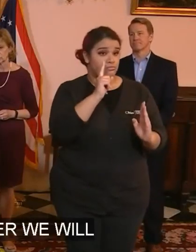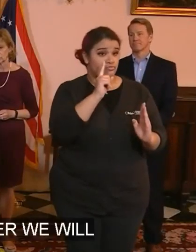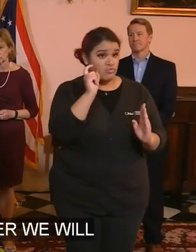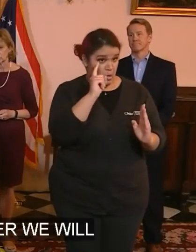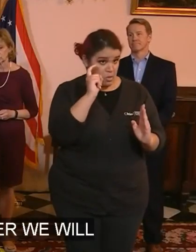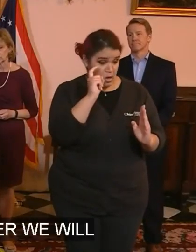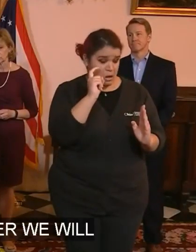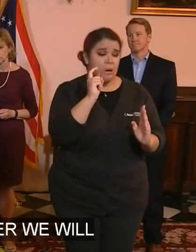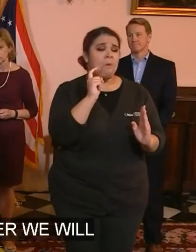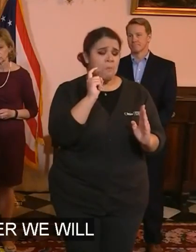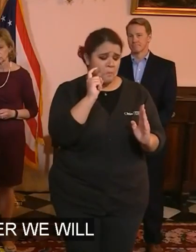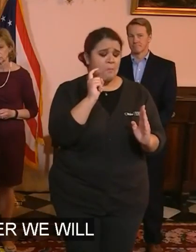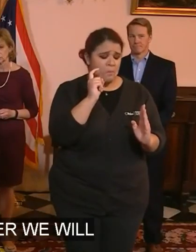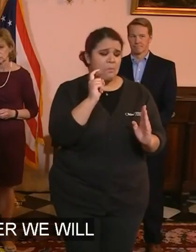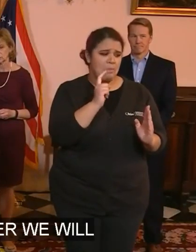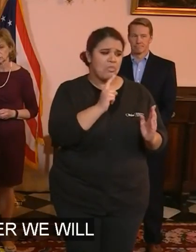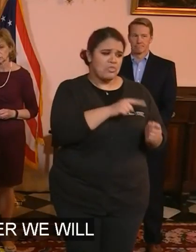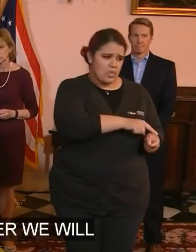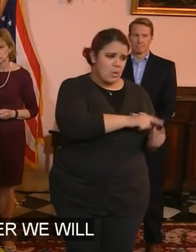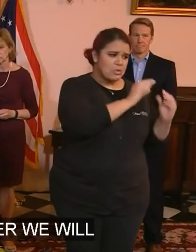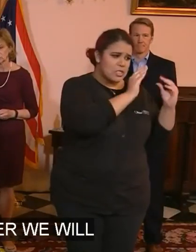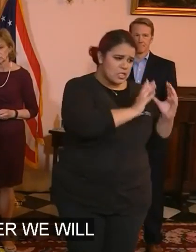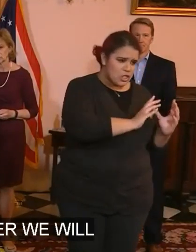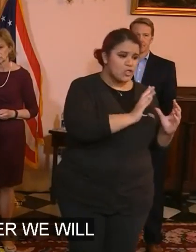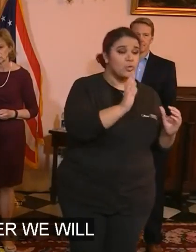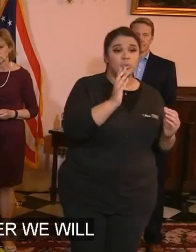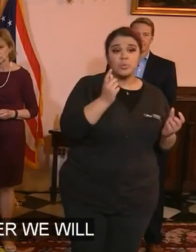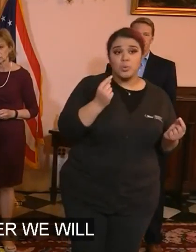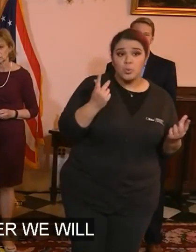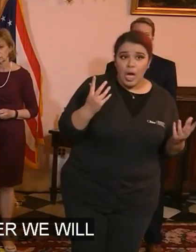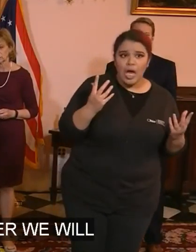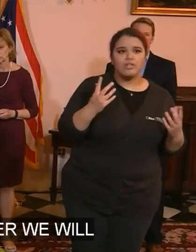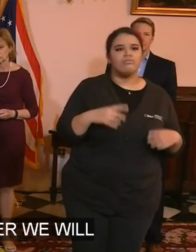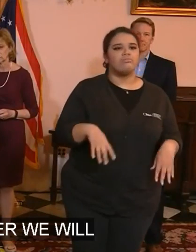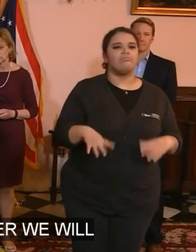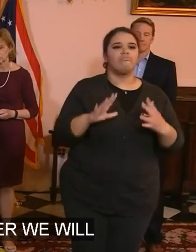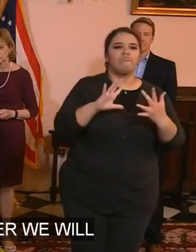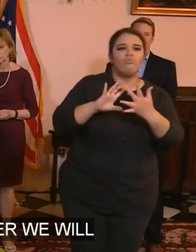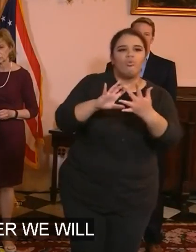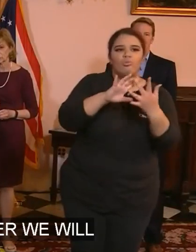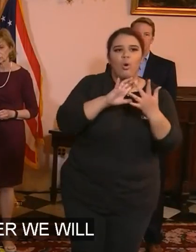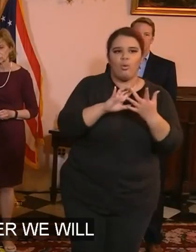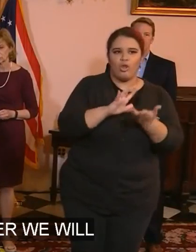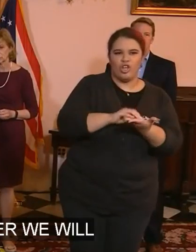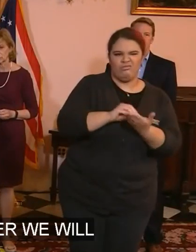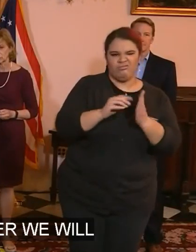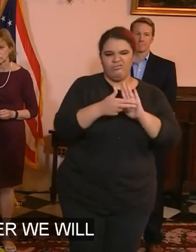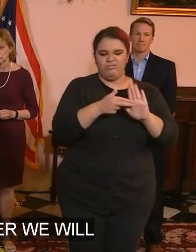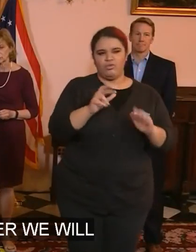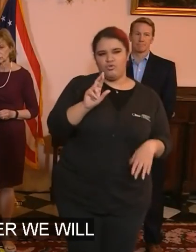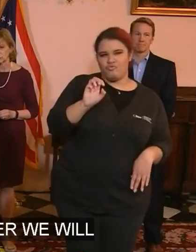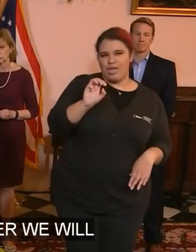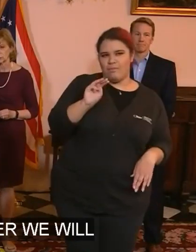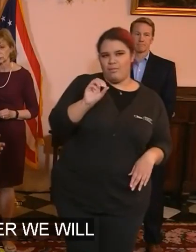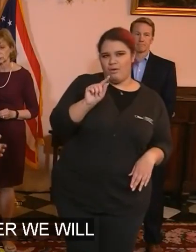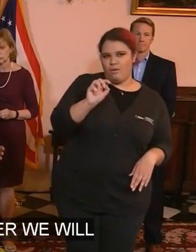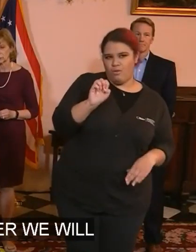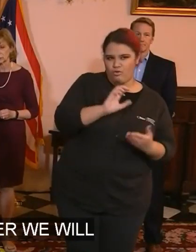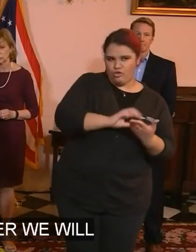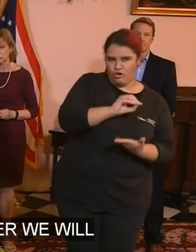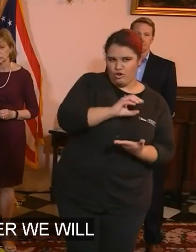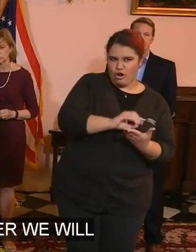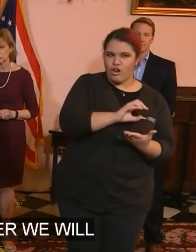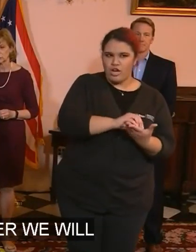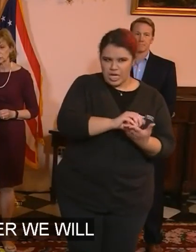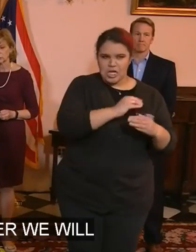schools will continue to do everything they can by remote learning to educate these kids up until that particular time. You're going to see them do